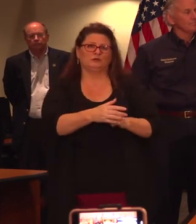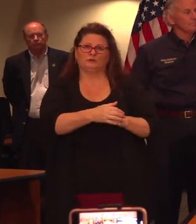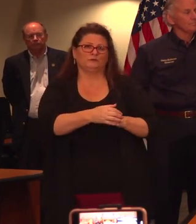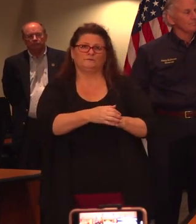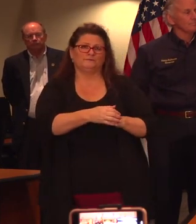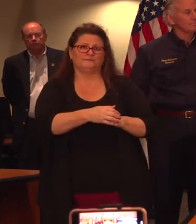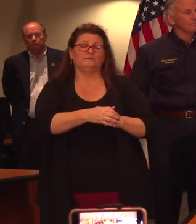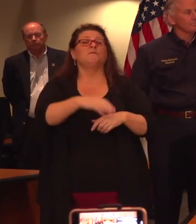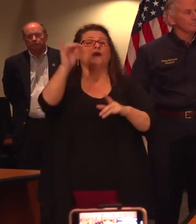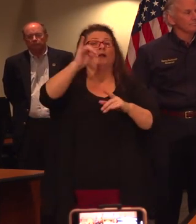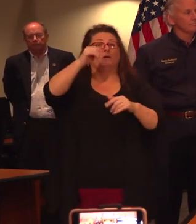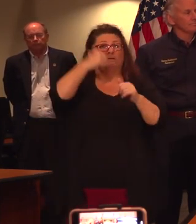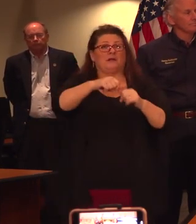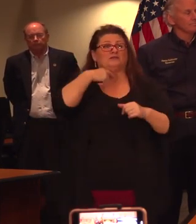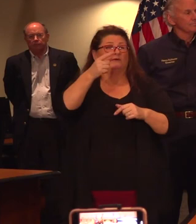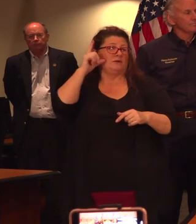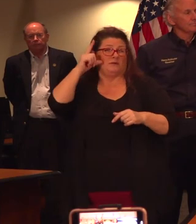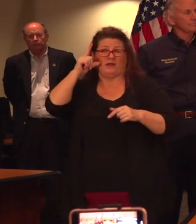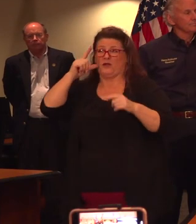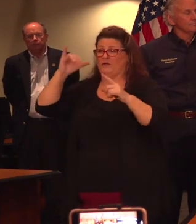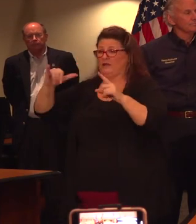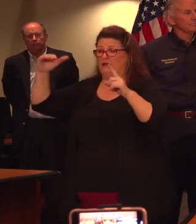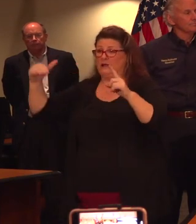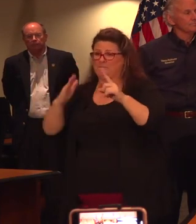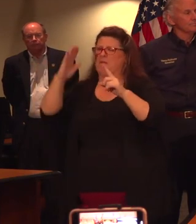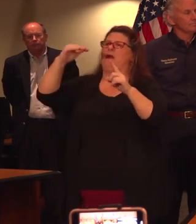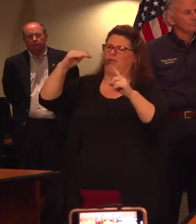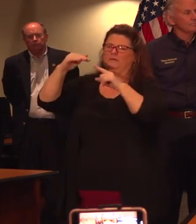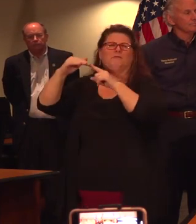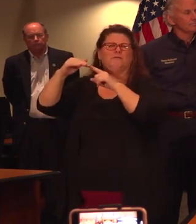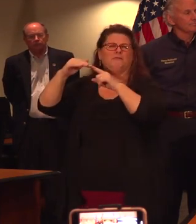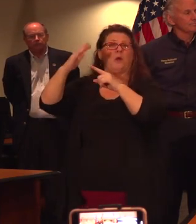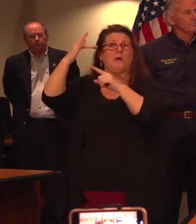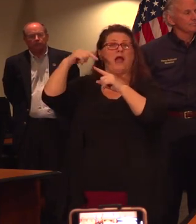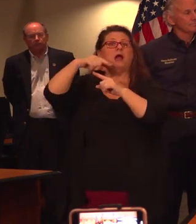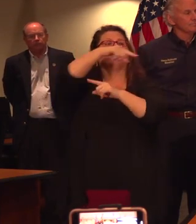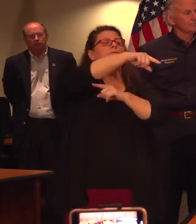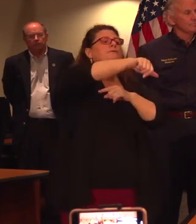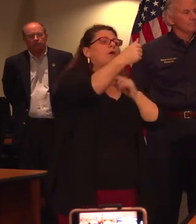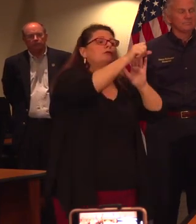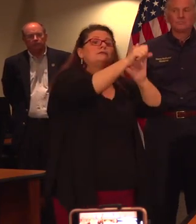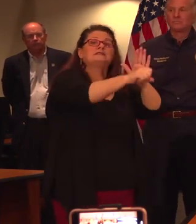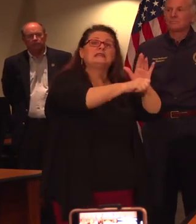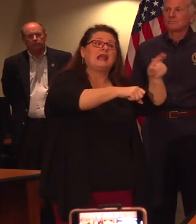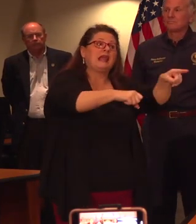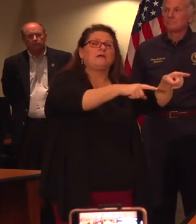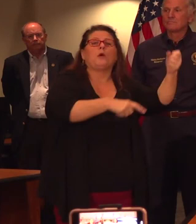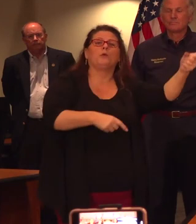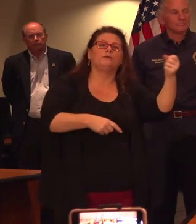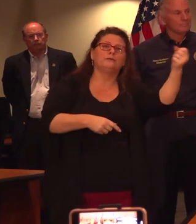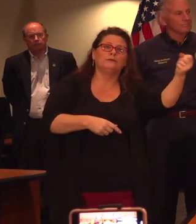that we recently experienced was the result of a small lab in another state that had held on to some specimens and